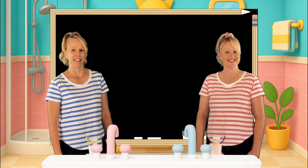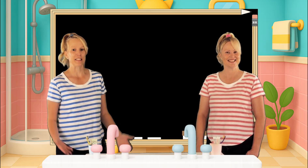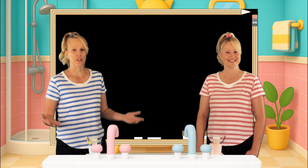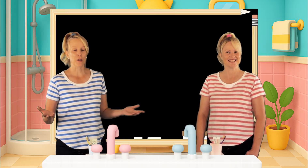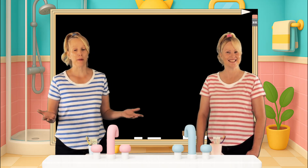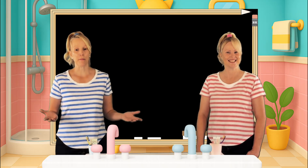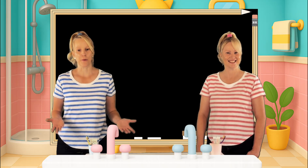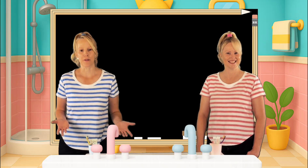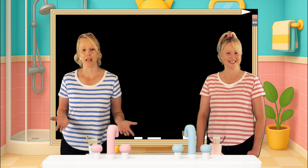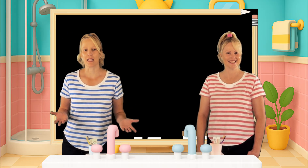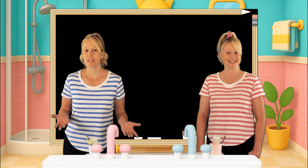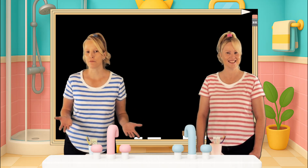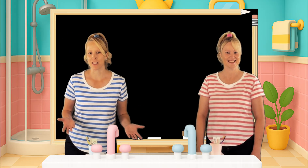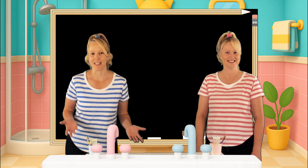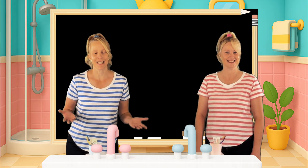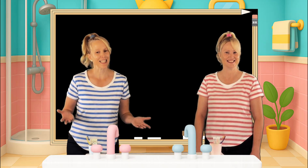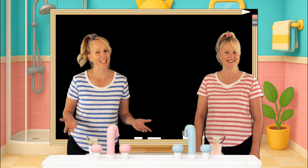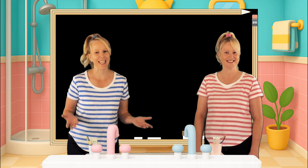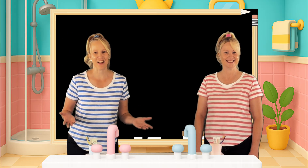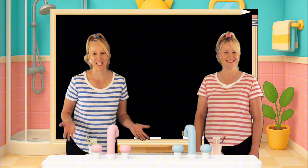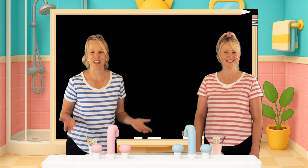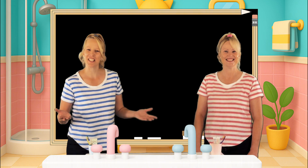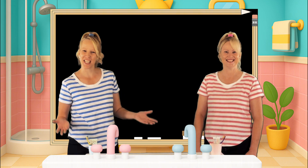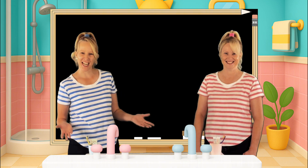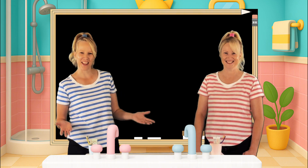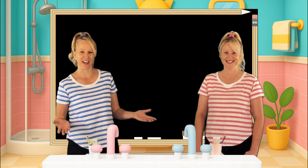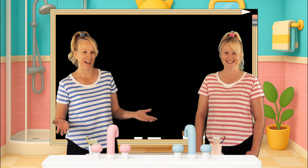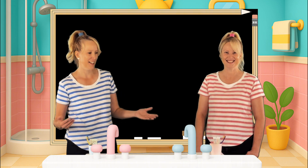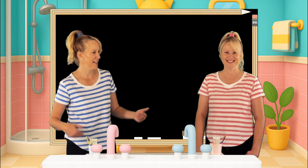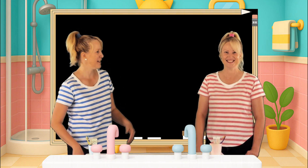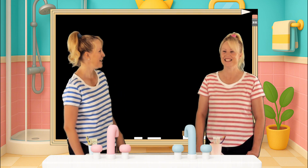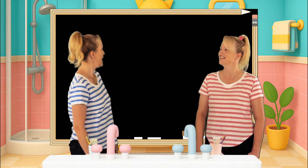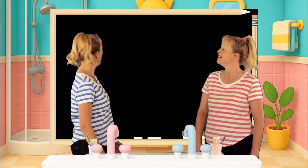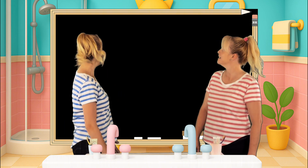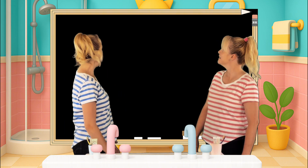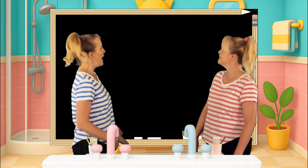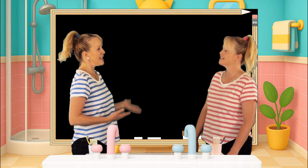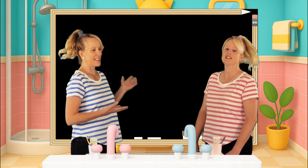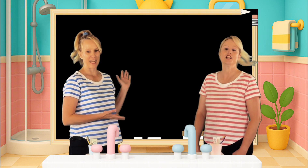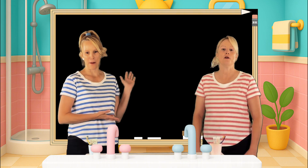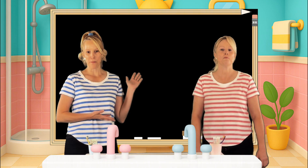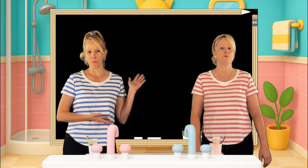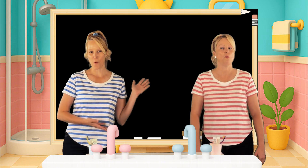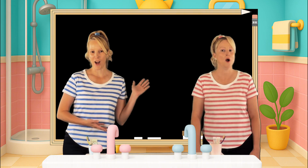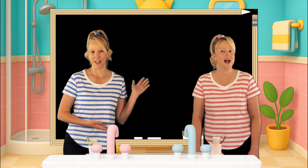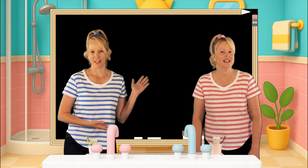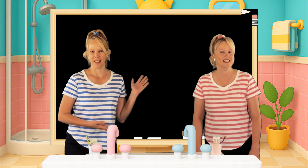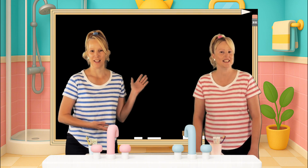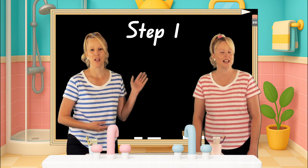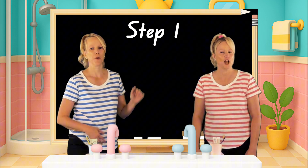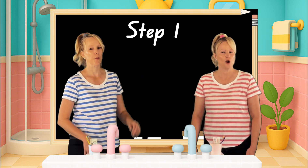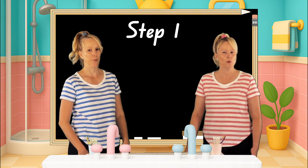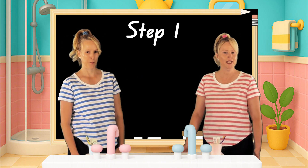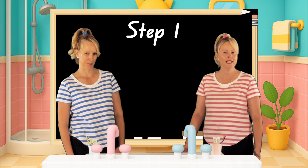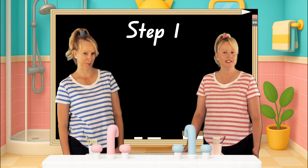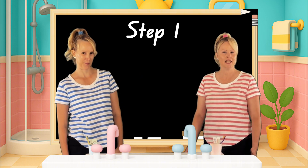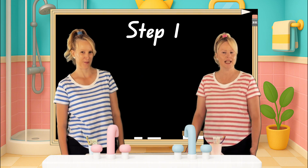Let's look up at the board and let's pretend to clean our teeth together. Step 1. We need to get